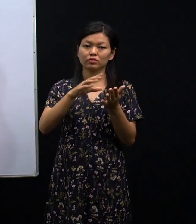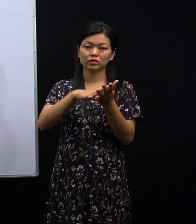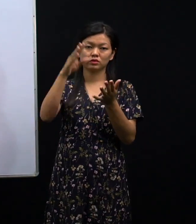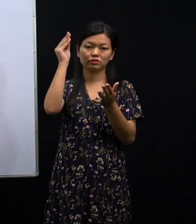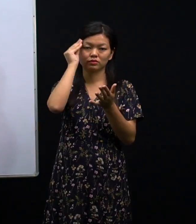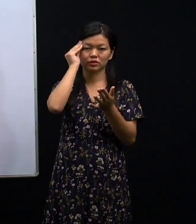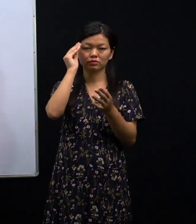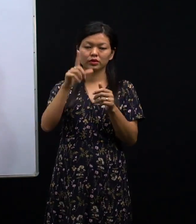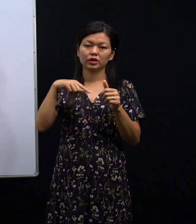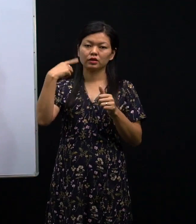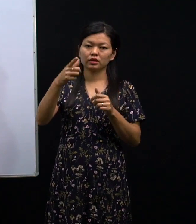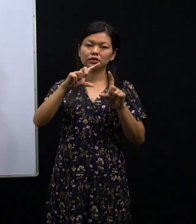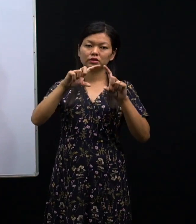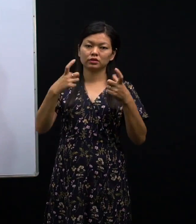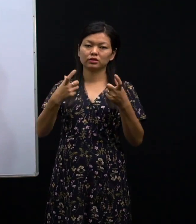will be very